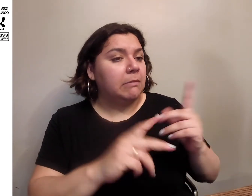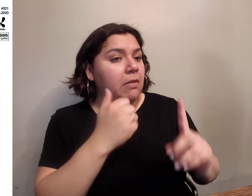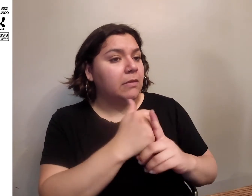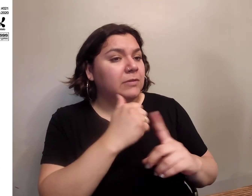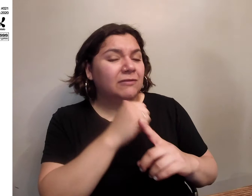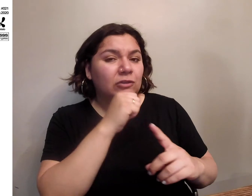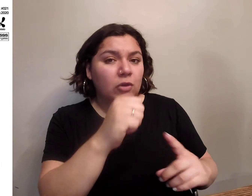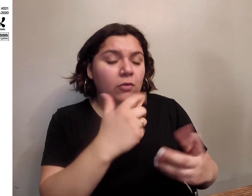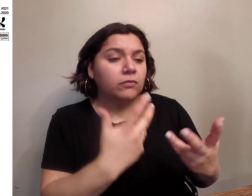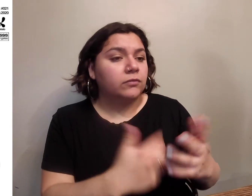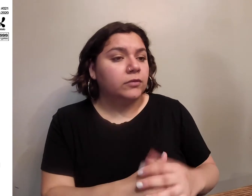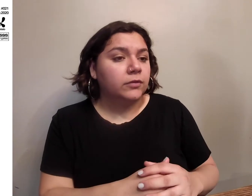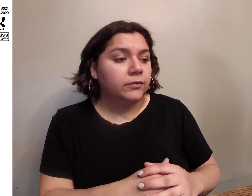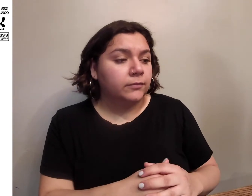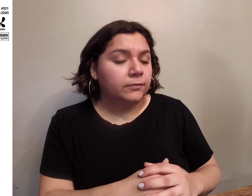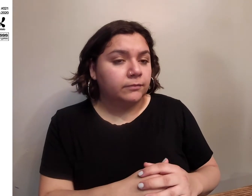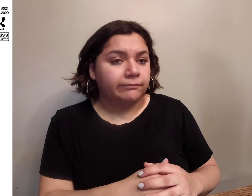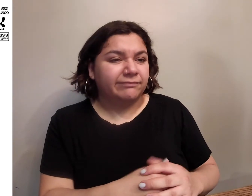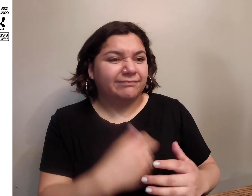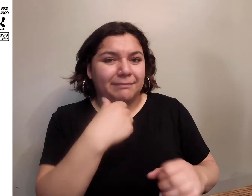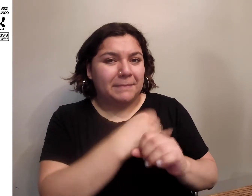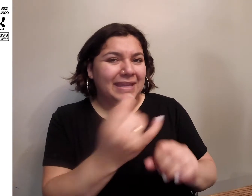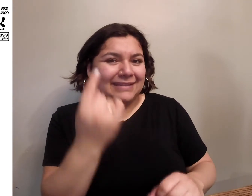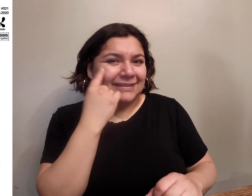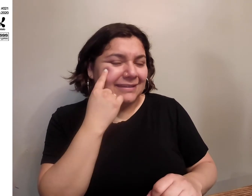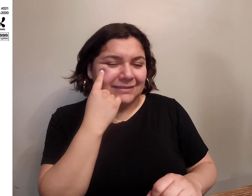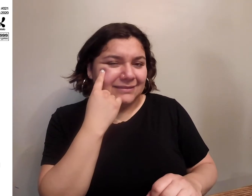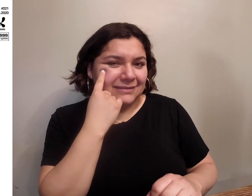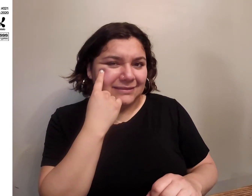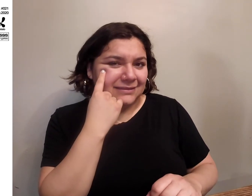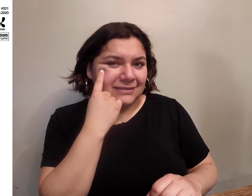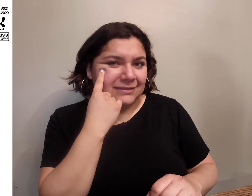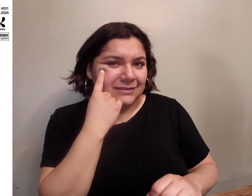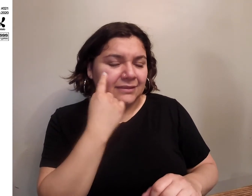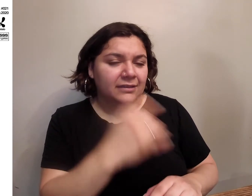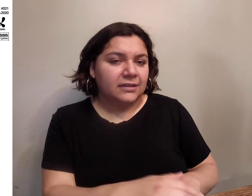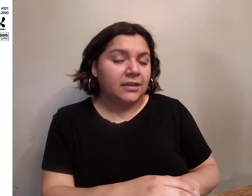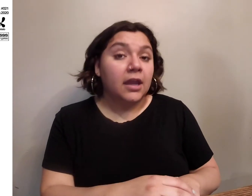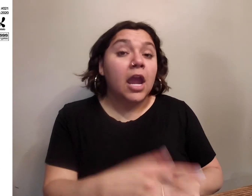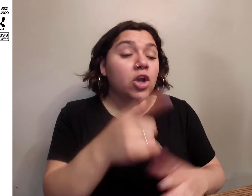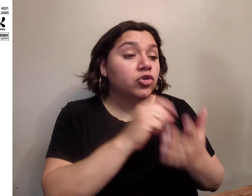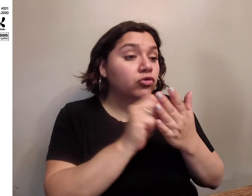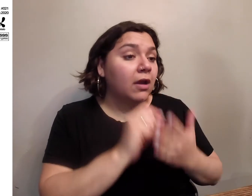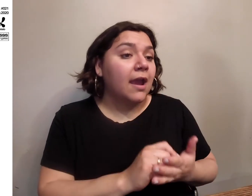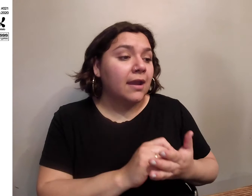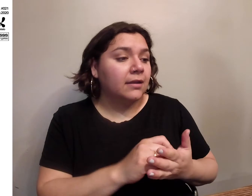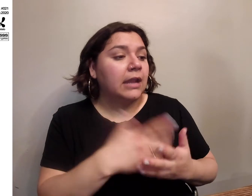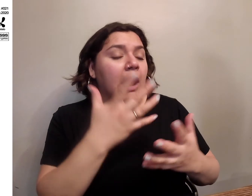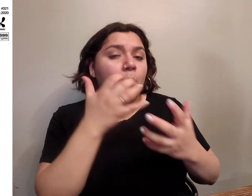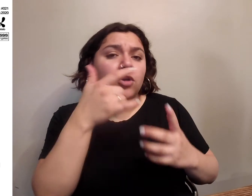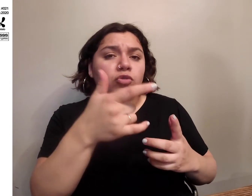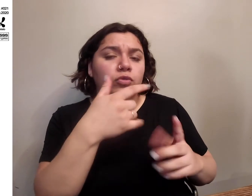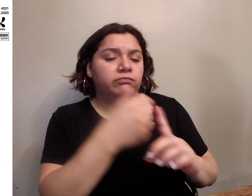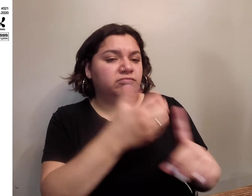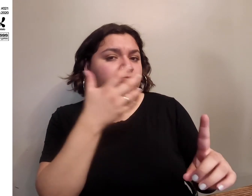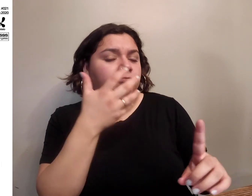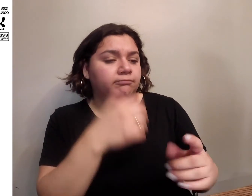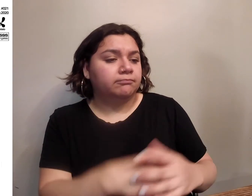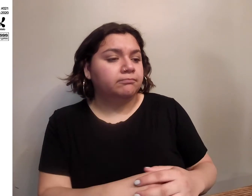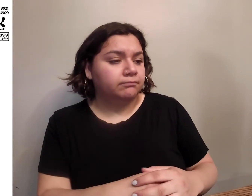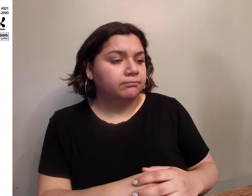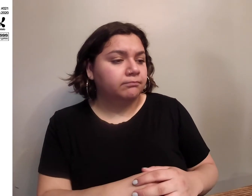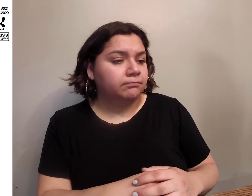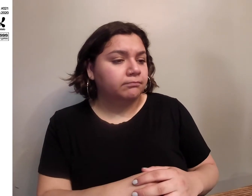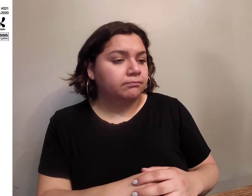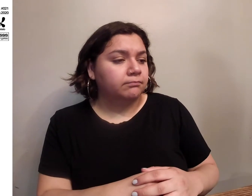make sense and cities don't make sense. And right. and you write this, and I'd like you to unpack it,